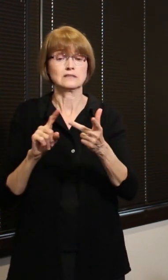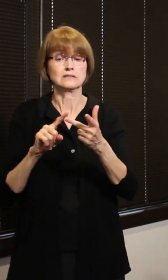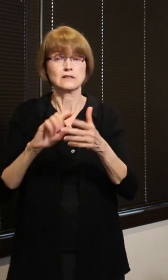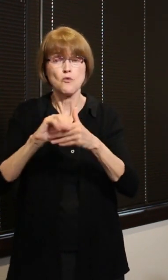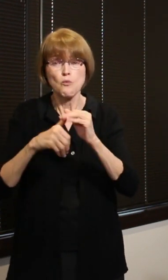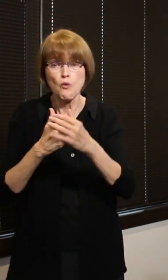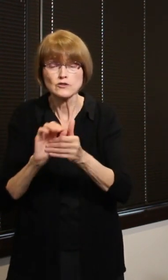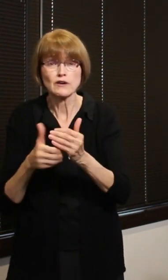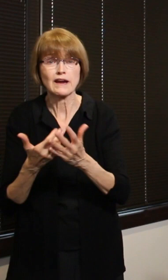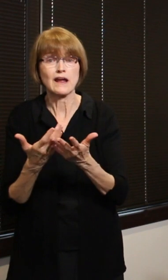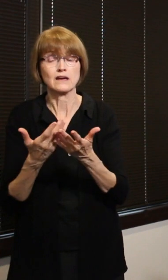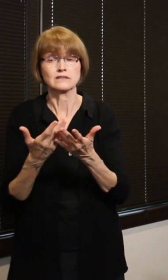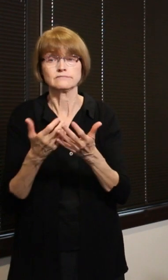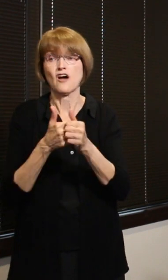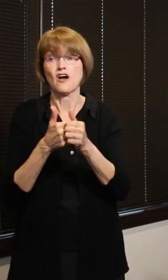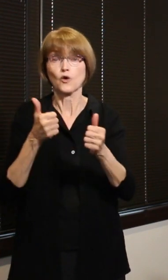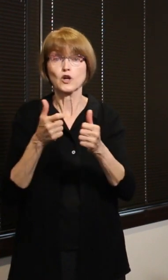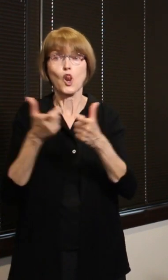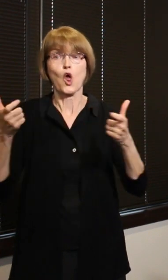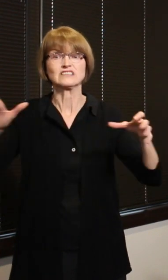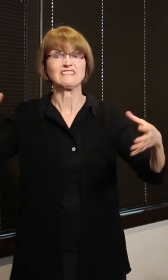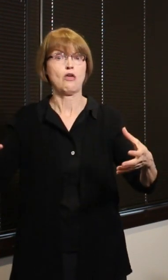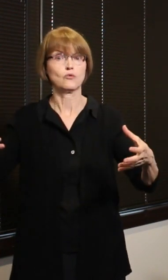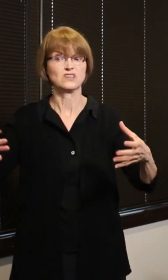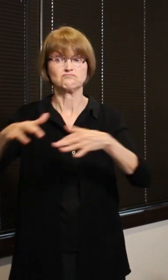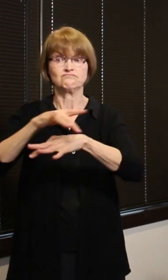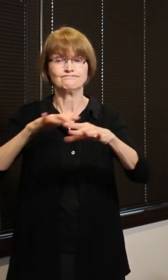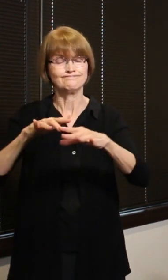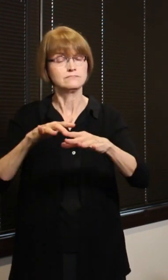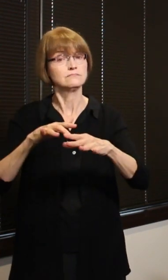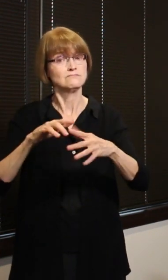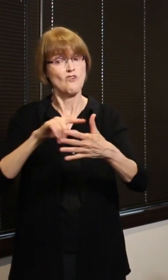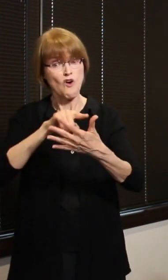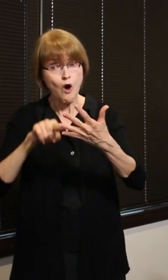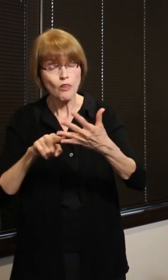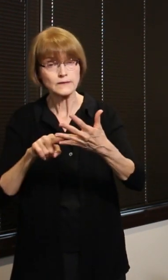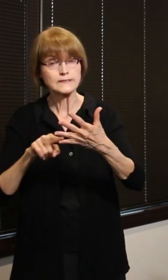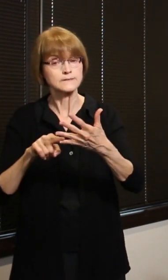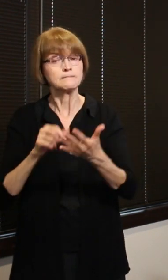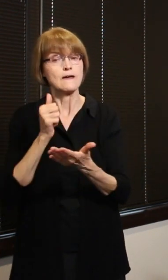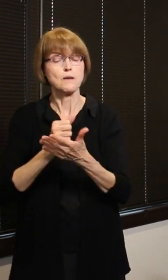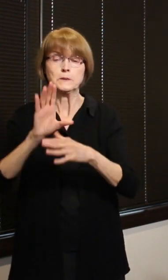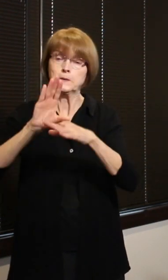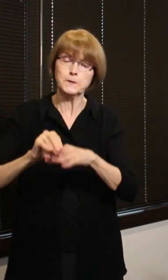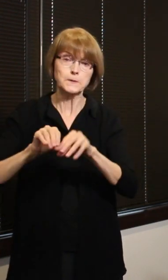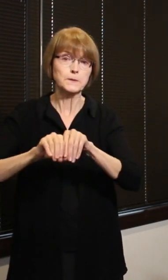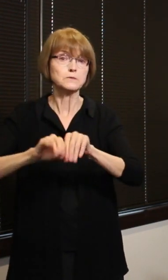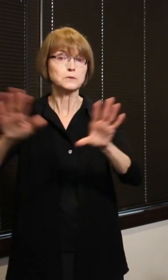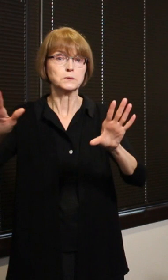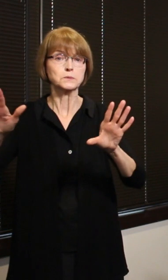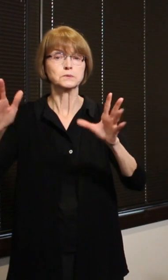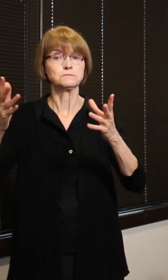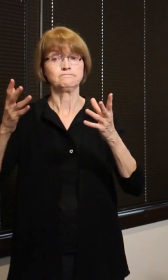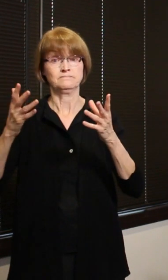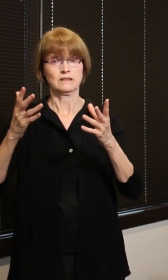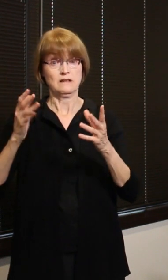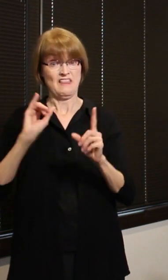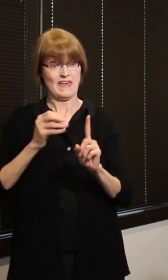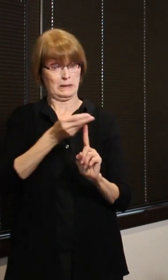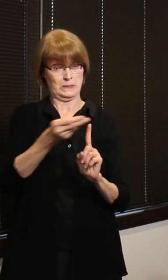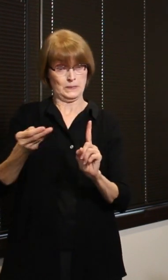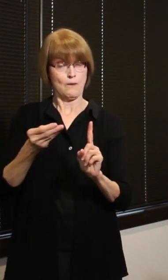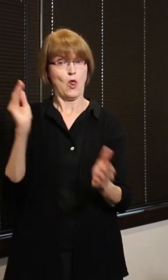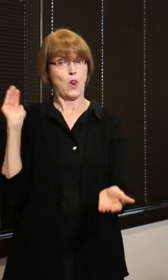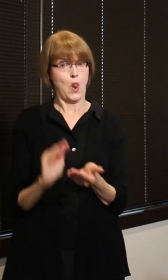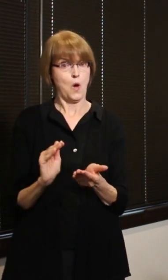washing our hands, avoiding large gatherings. All of those things can help us decrease transmission, keep the reproductive factor